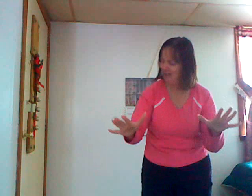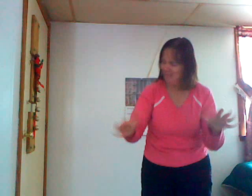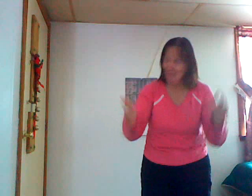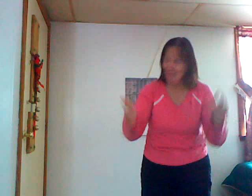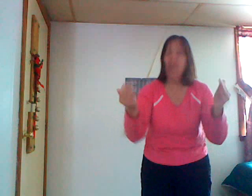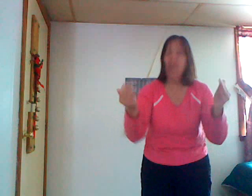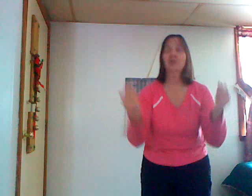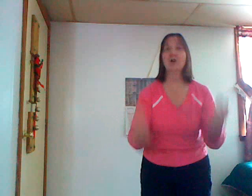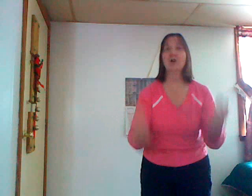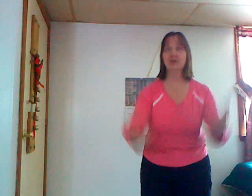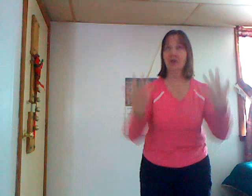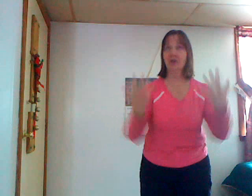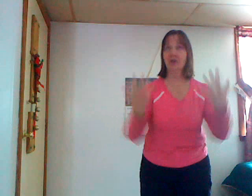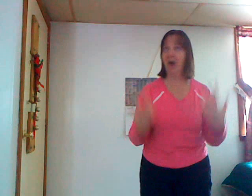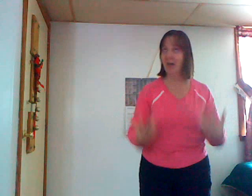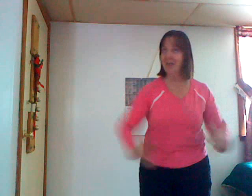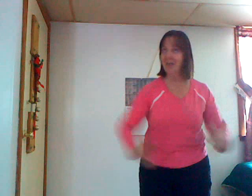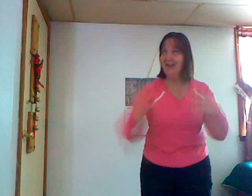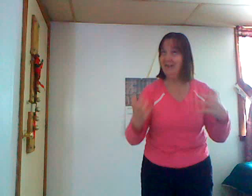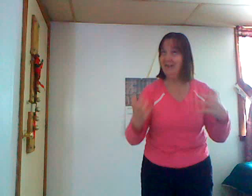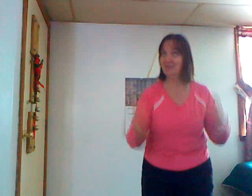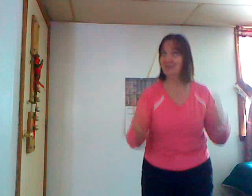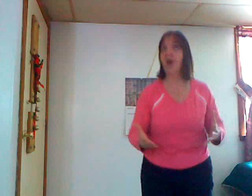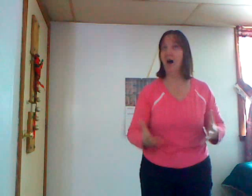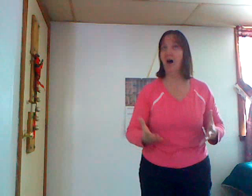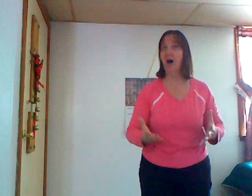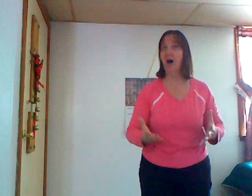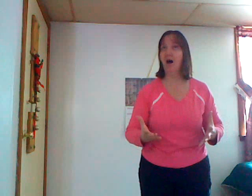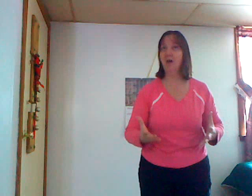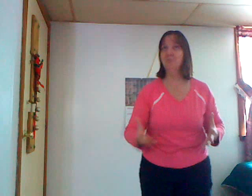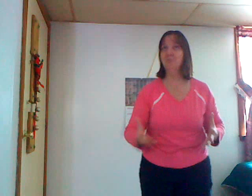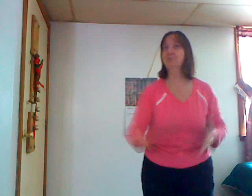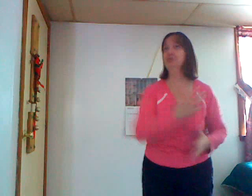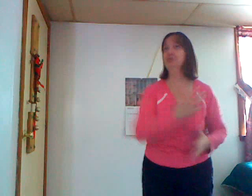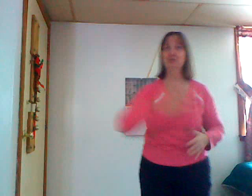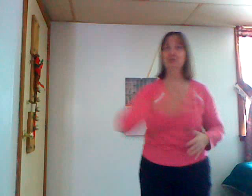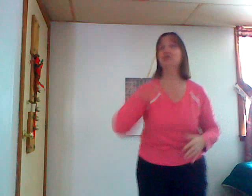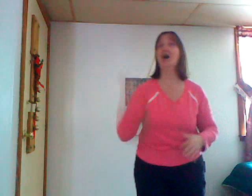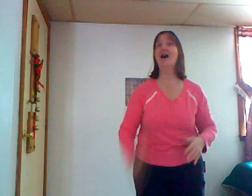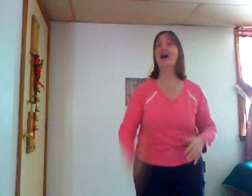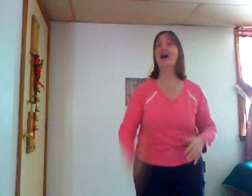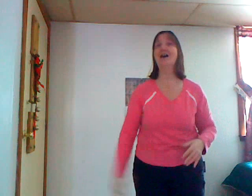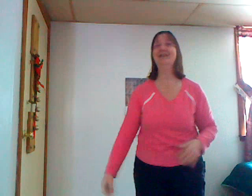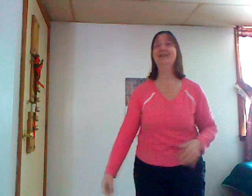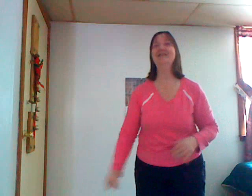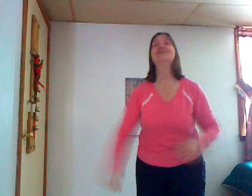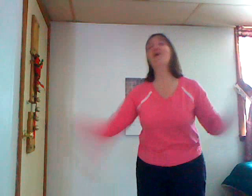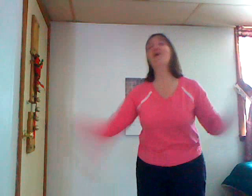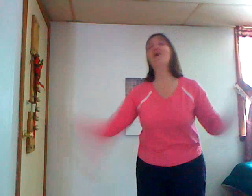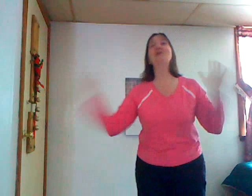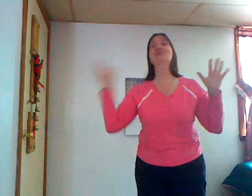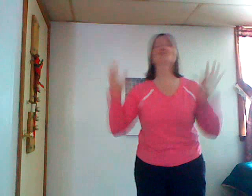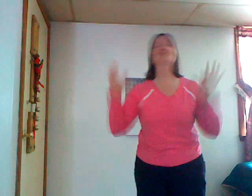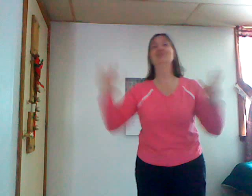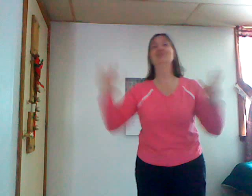Your time has come to shine. All your dreams